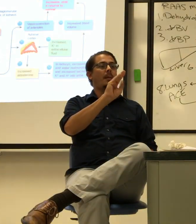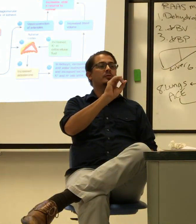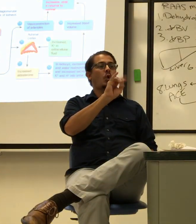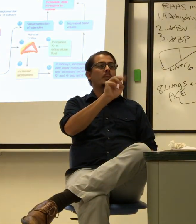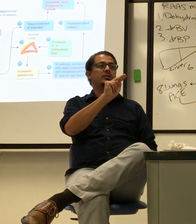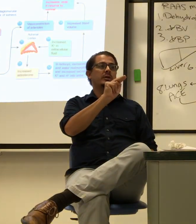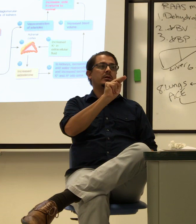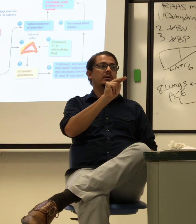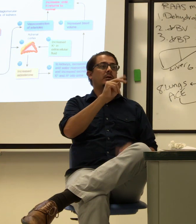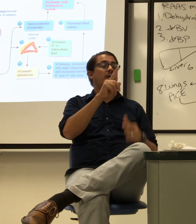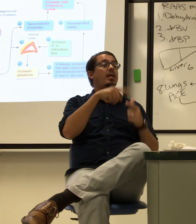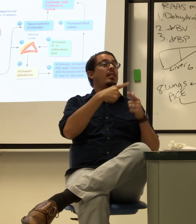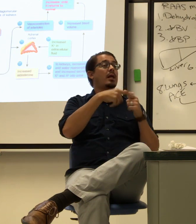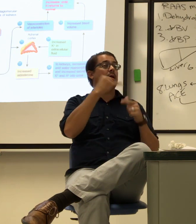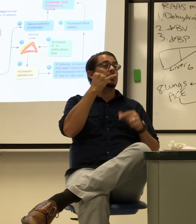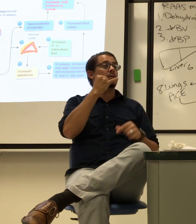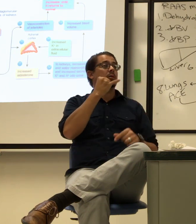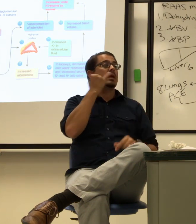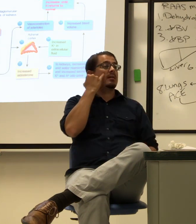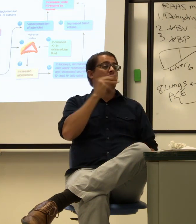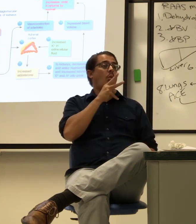When water follows,